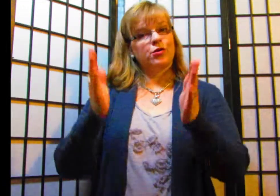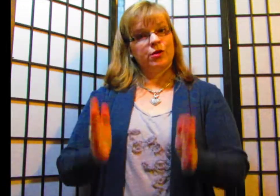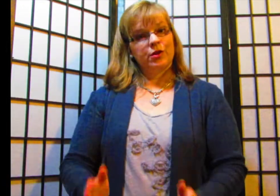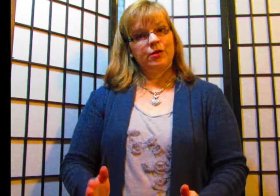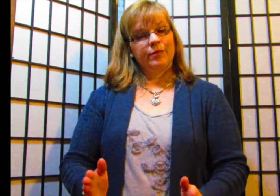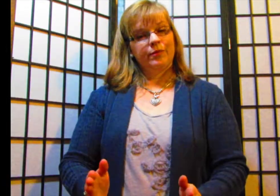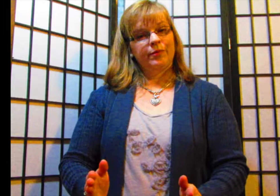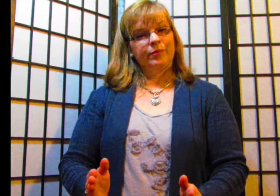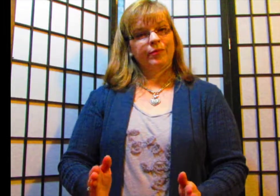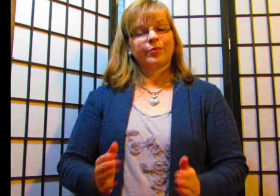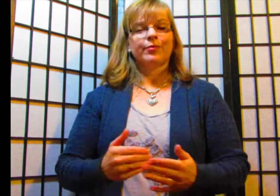actor.